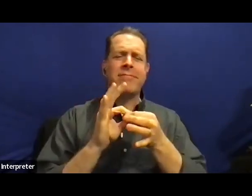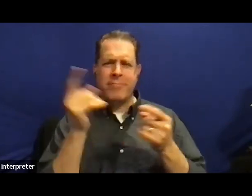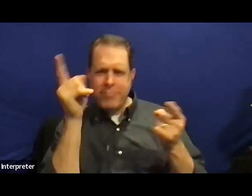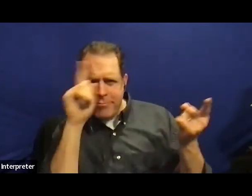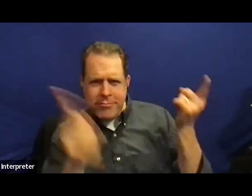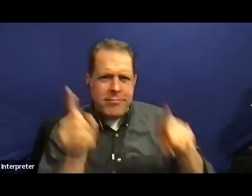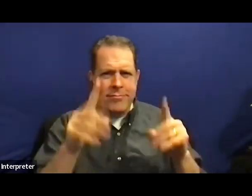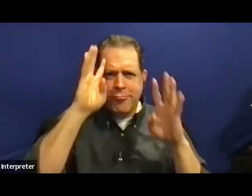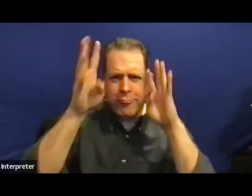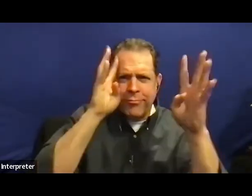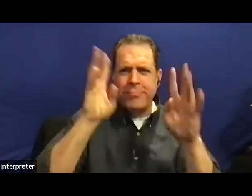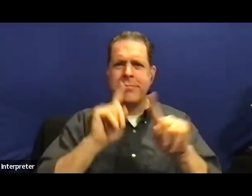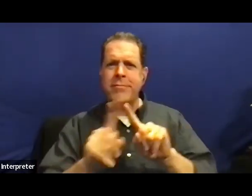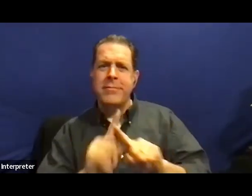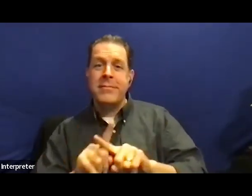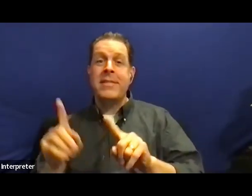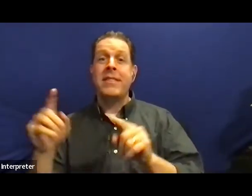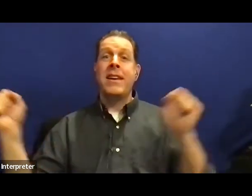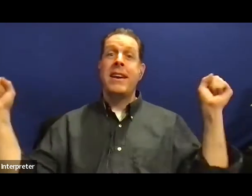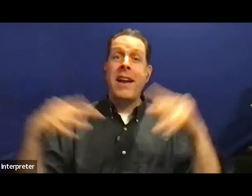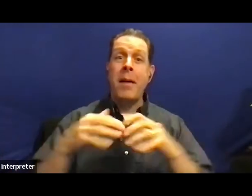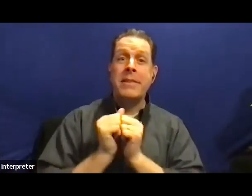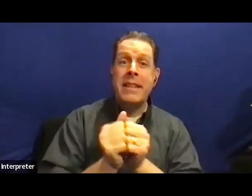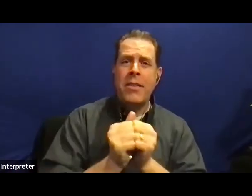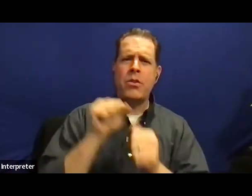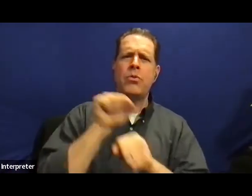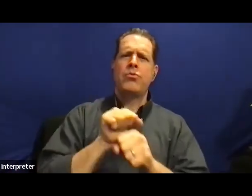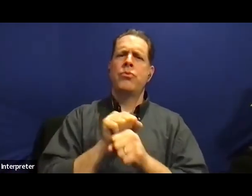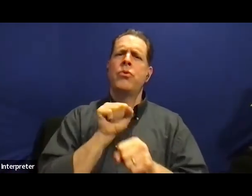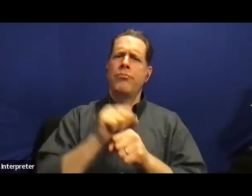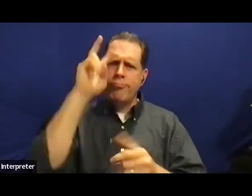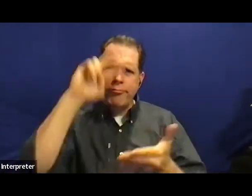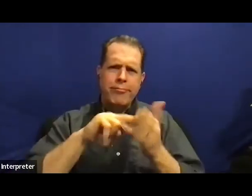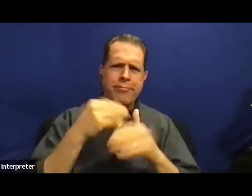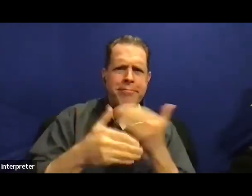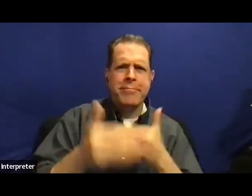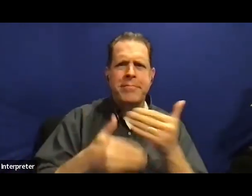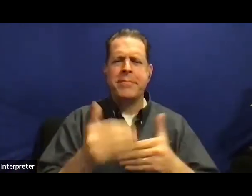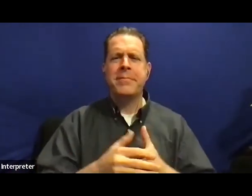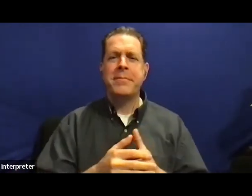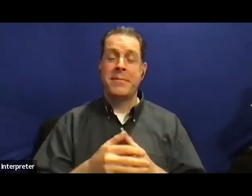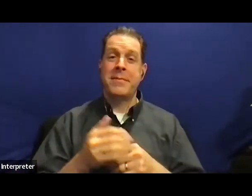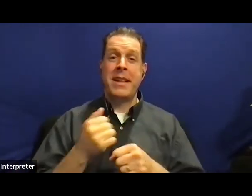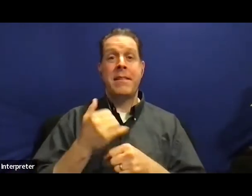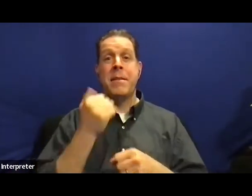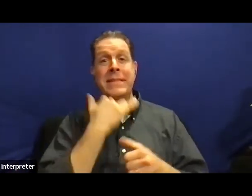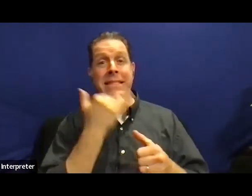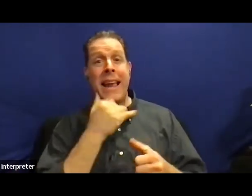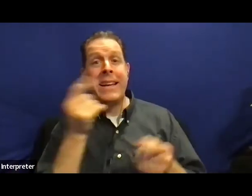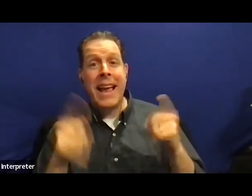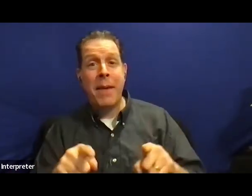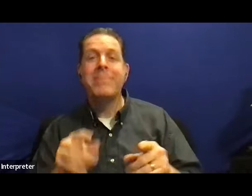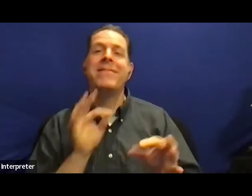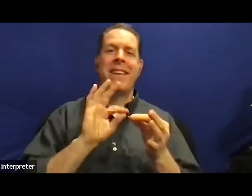creativity, all coming together to work conscientiously, to make mistakes and fix